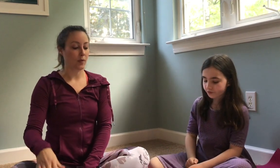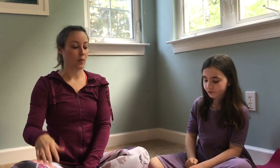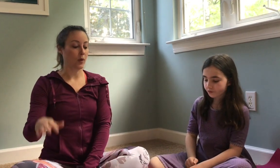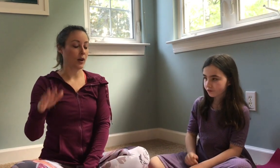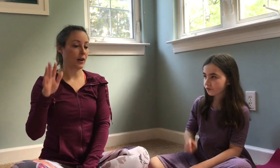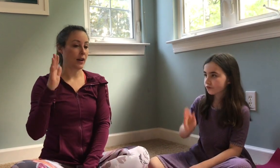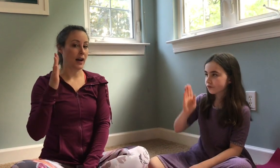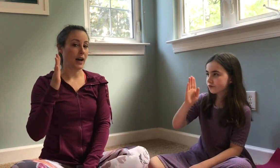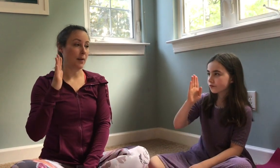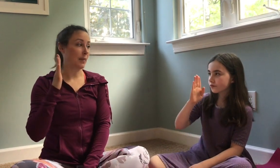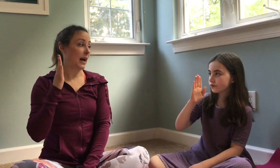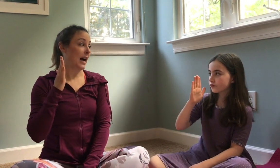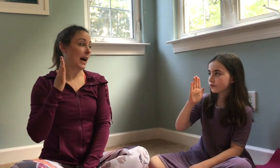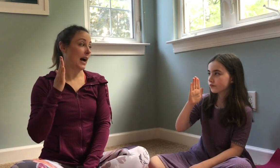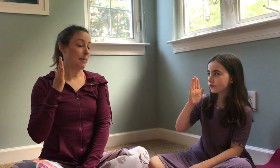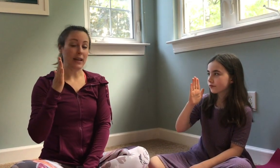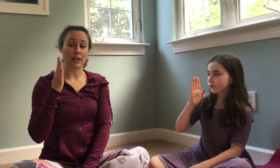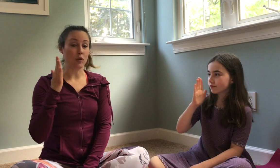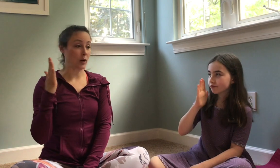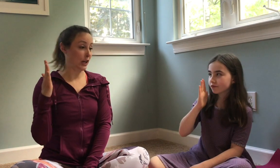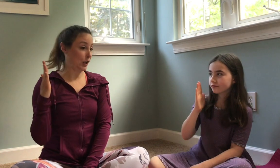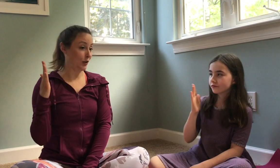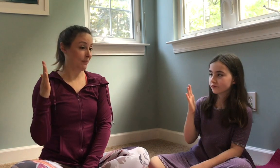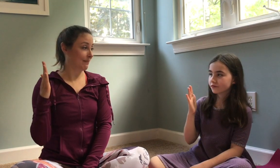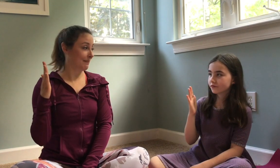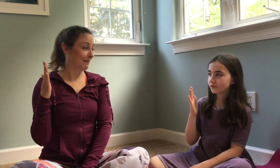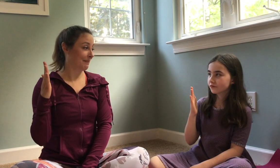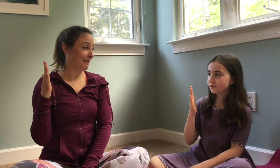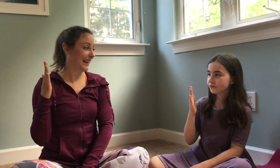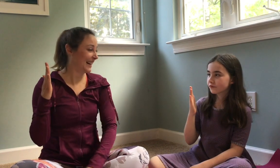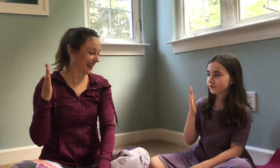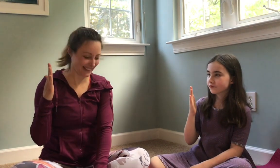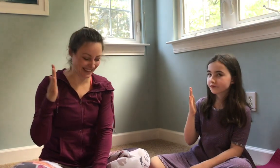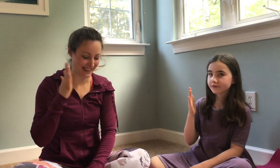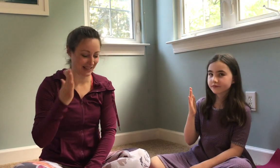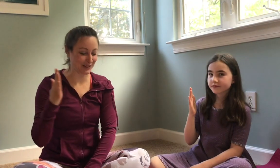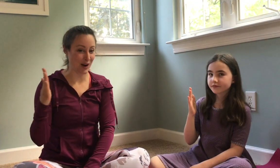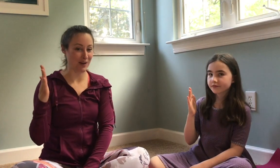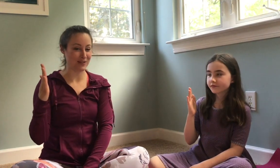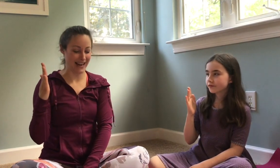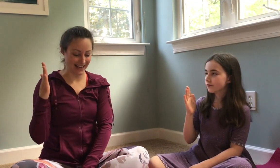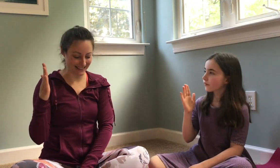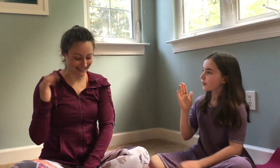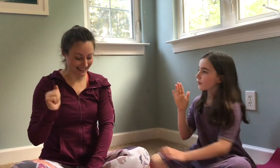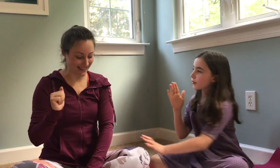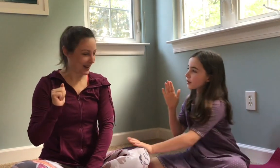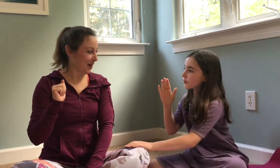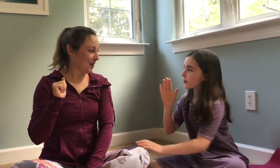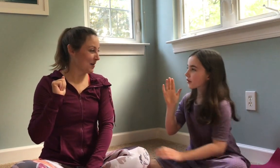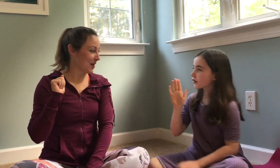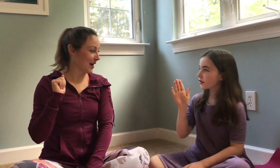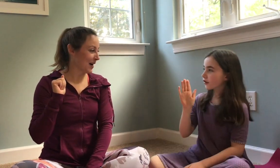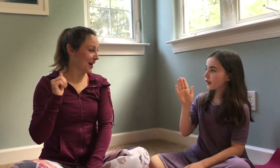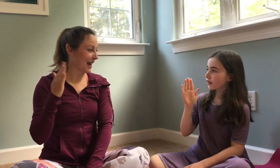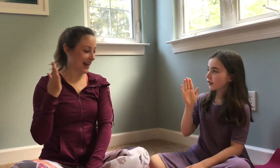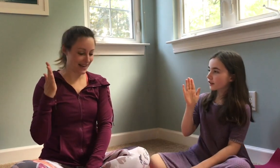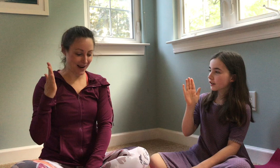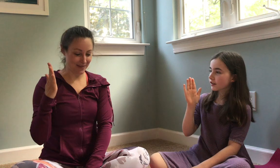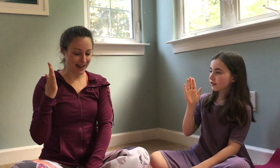Or I'm ignoring you. That's off task. Or, yeah.